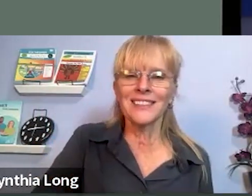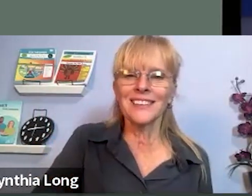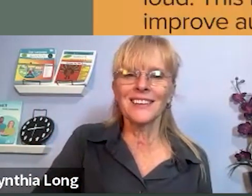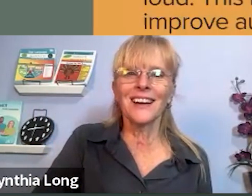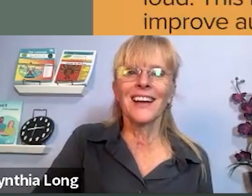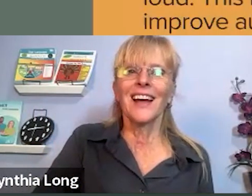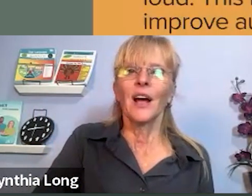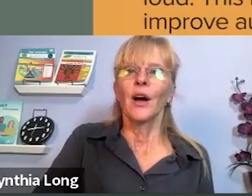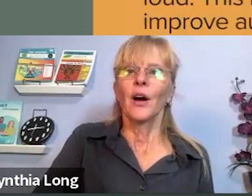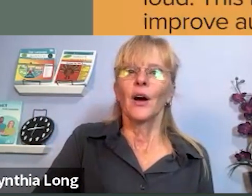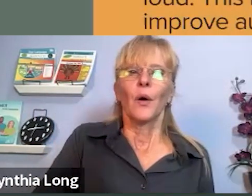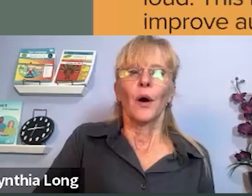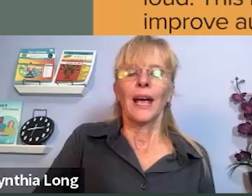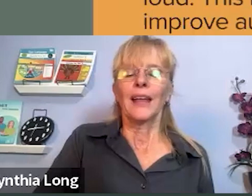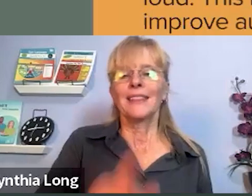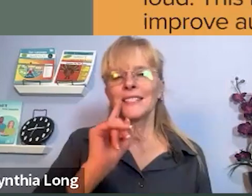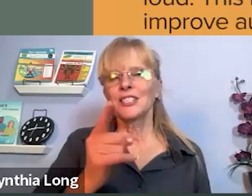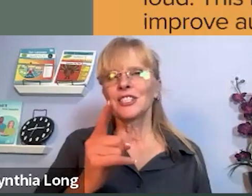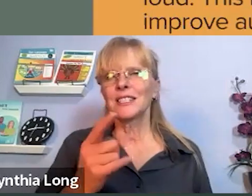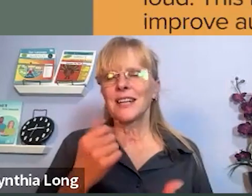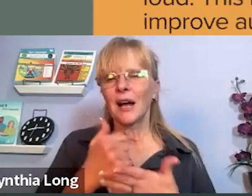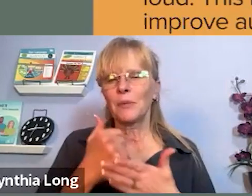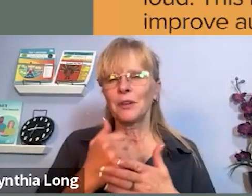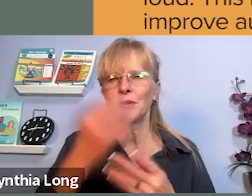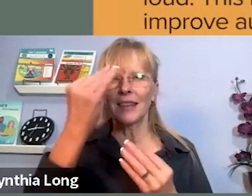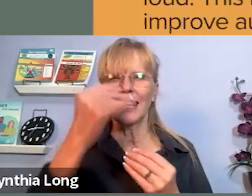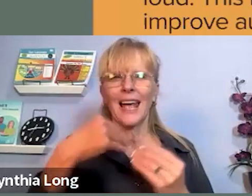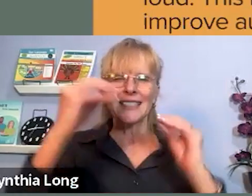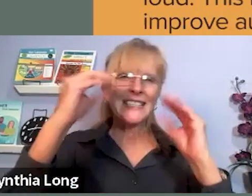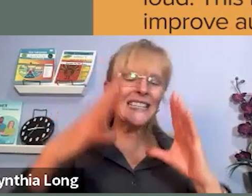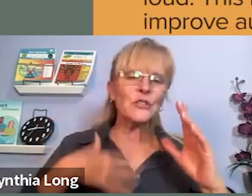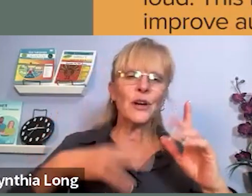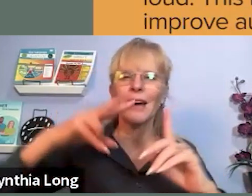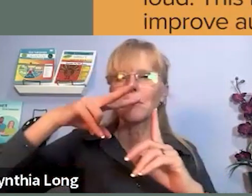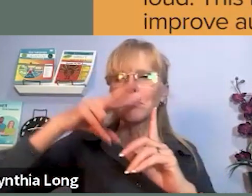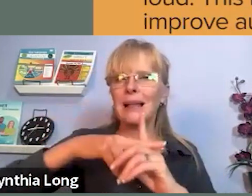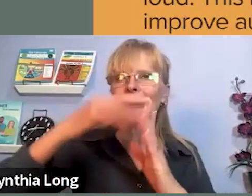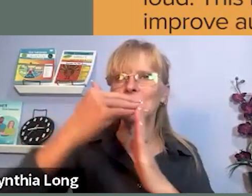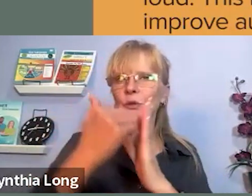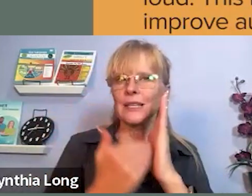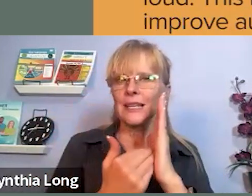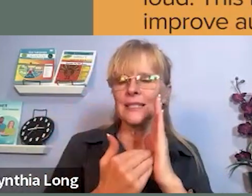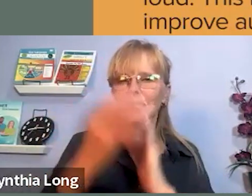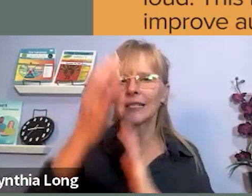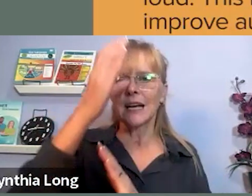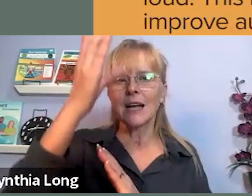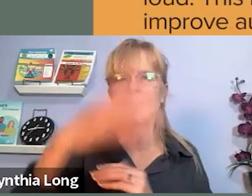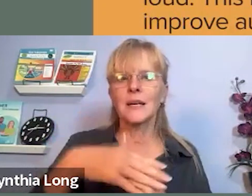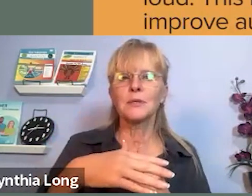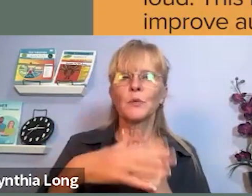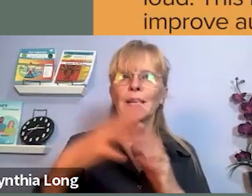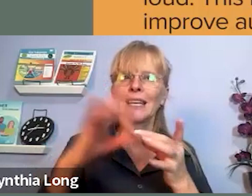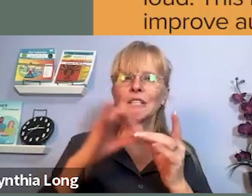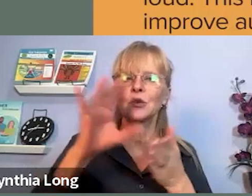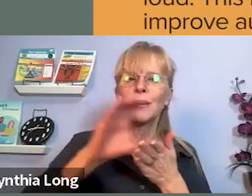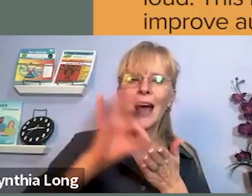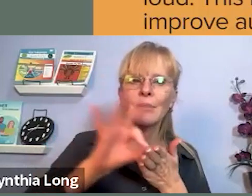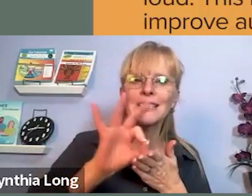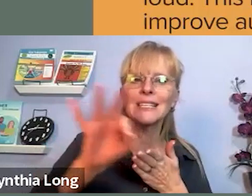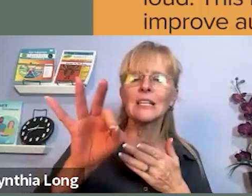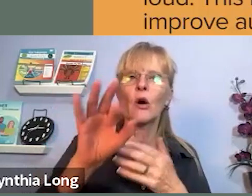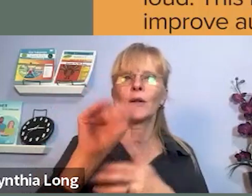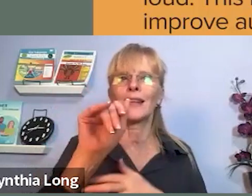next one here. And this is just helping you think as a teacher how to apply it to the lessons and concepts related